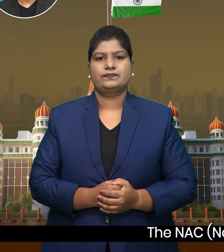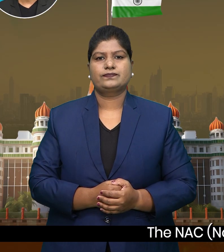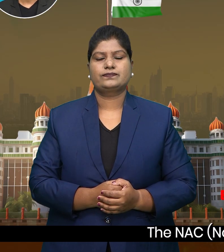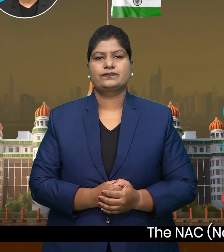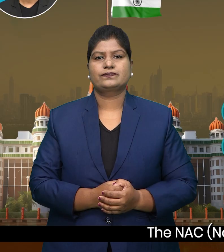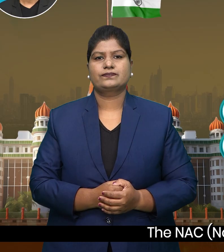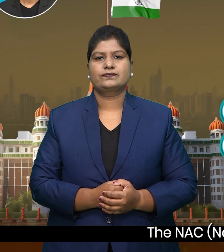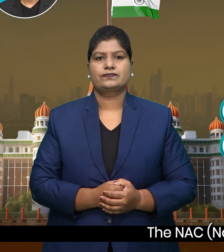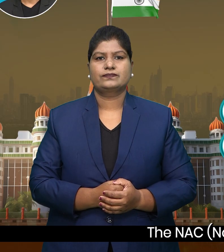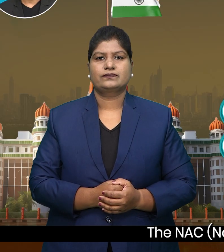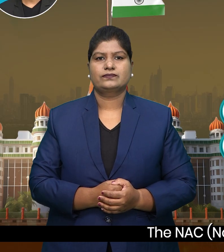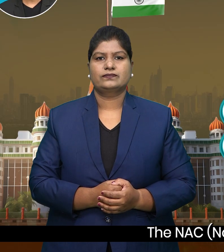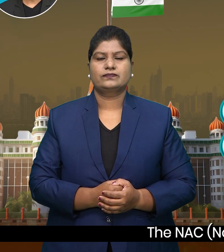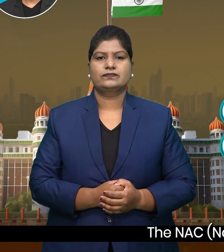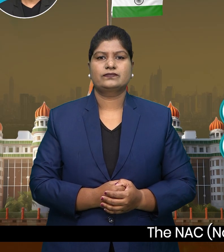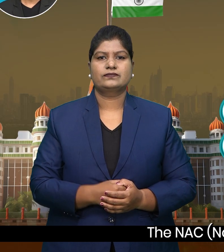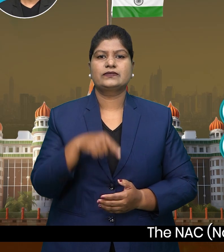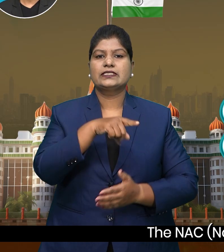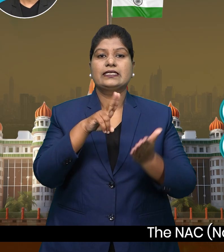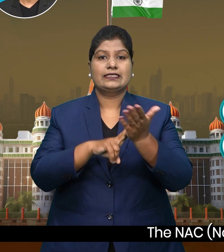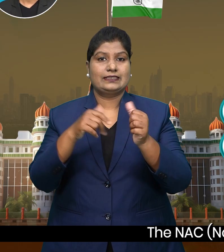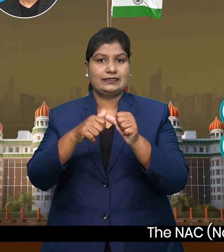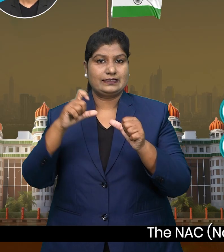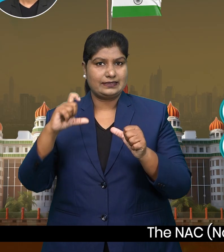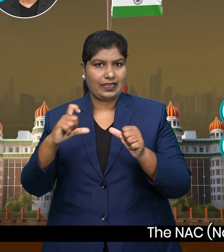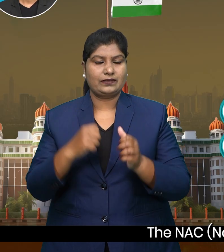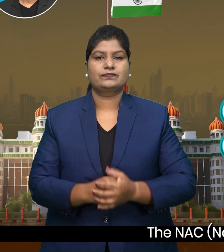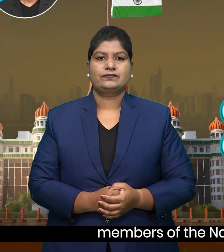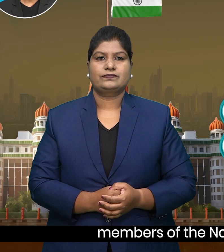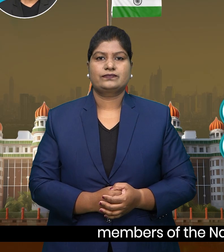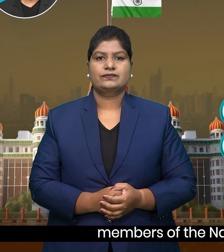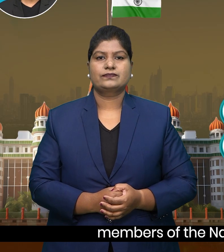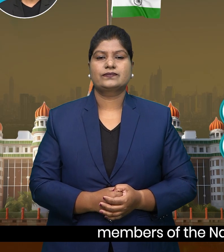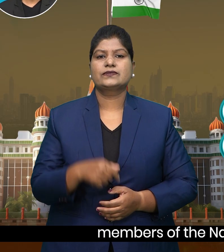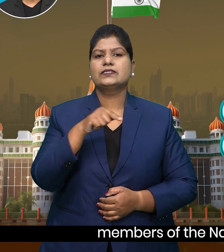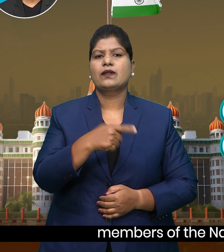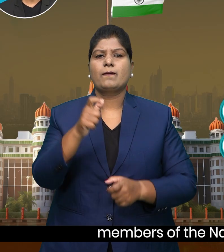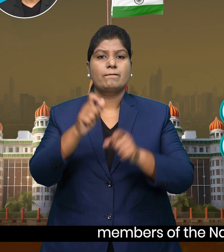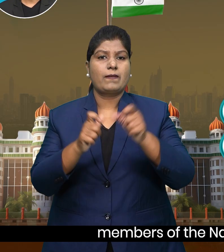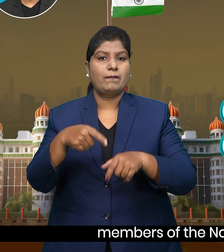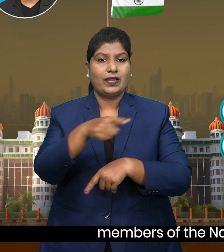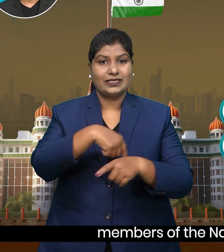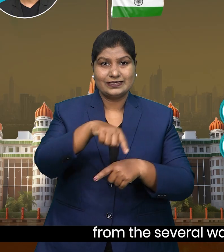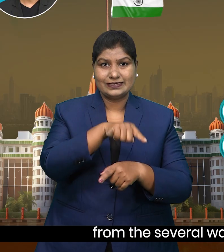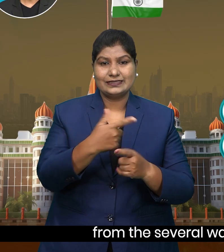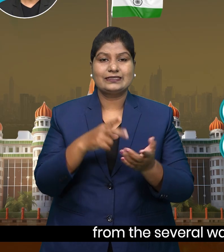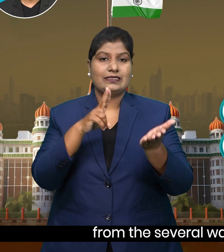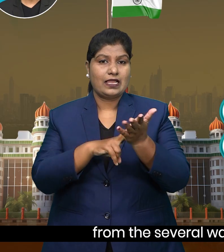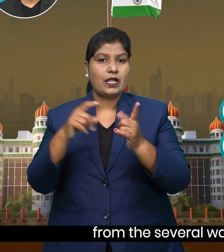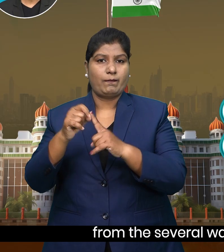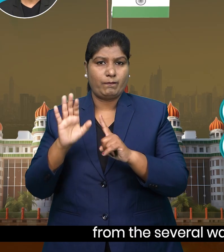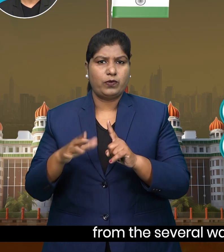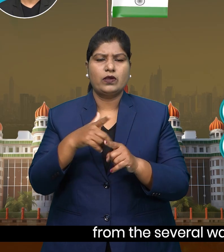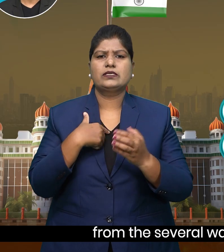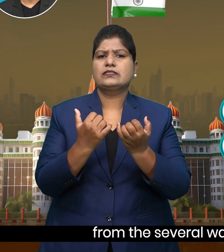The NAC, Notified Area Council. Members of the Nagar Panchayat are elected from the